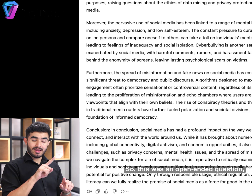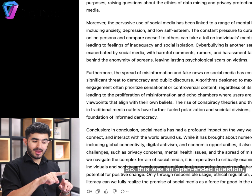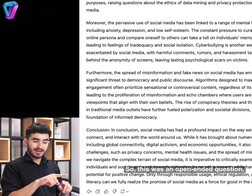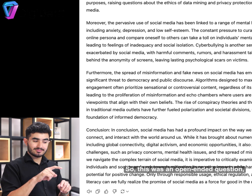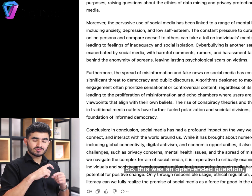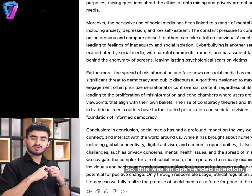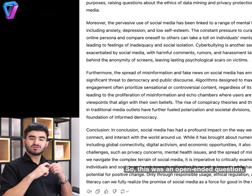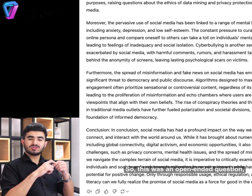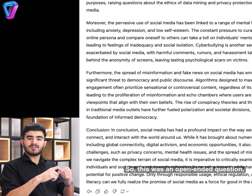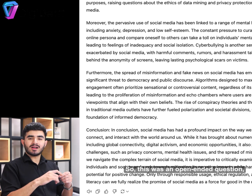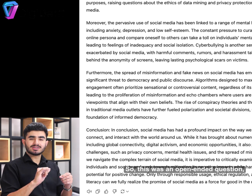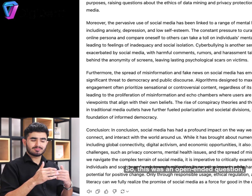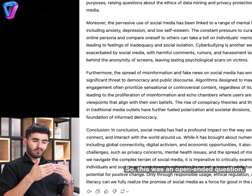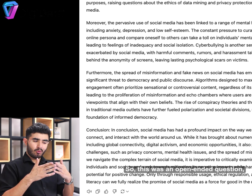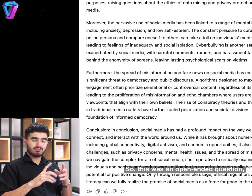So this was an open-ended question.